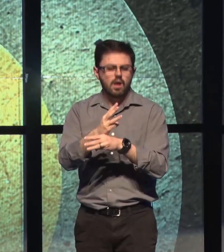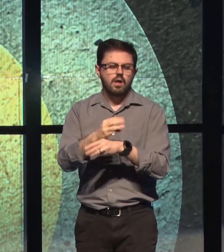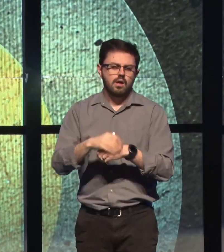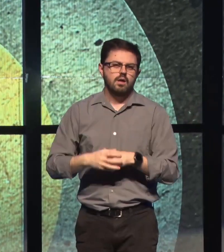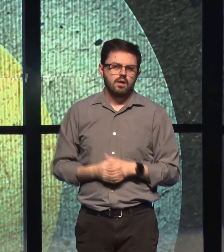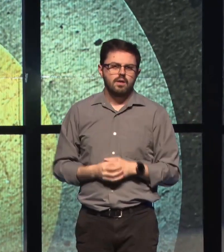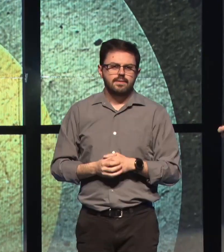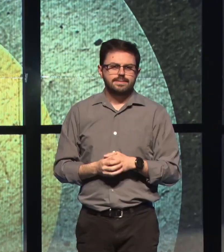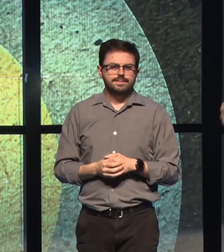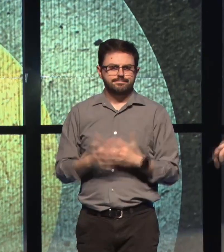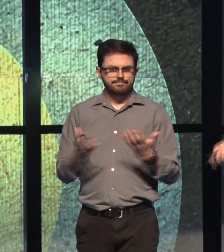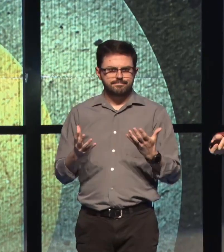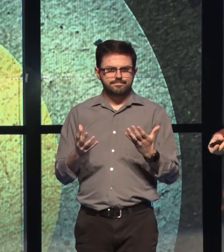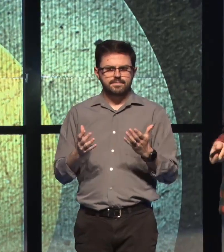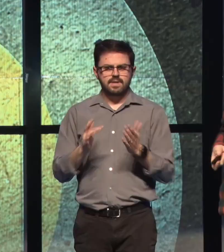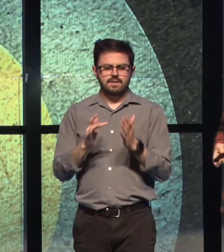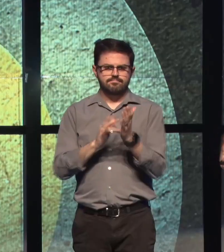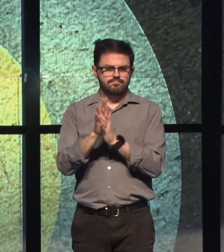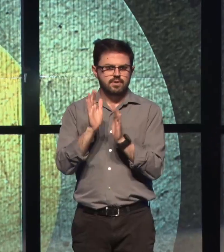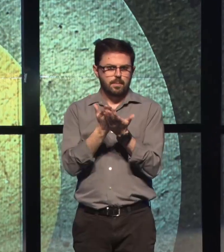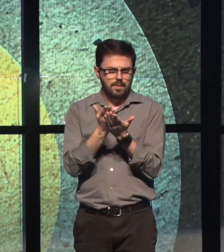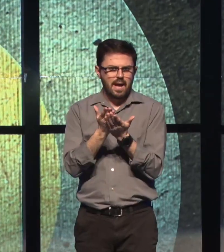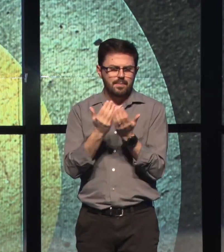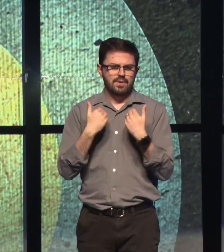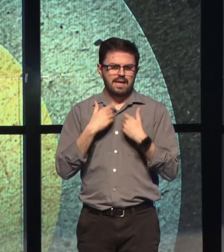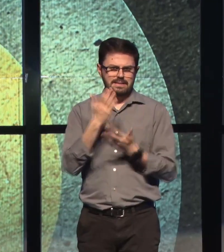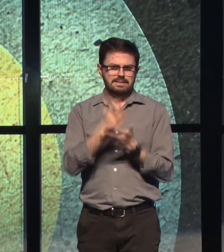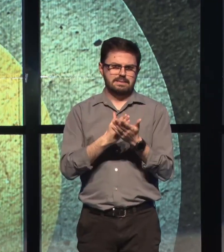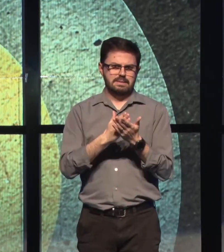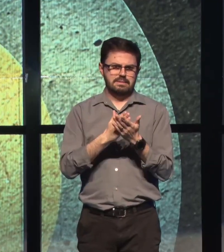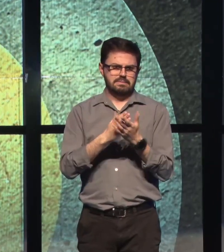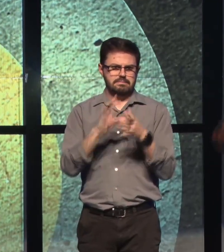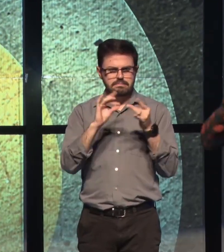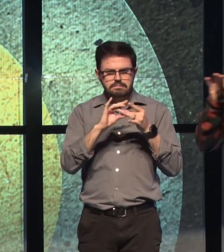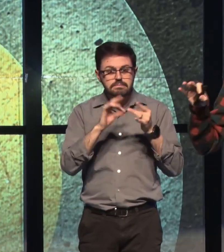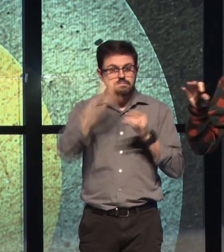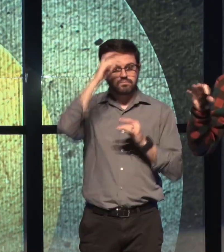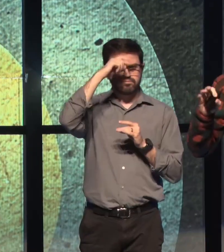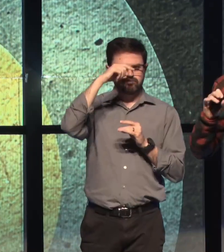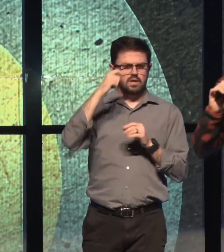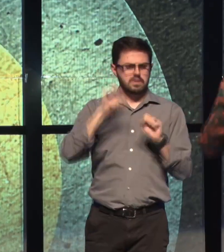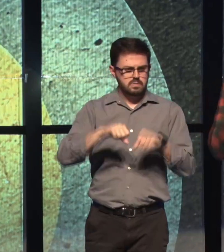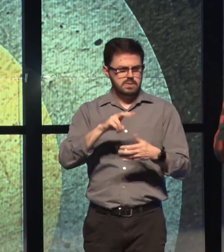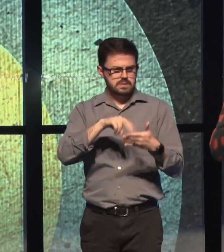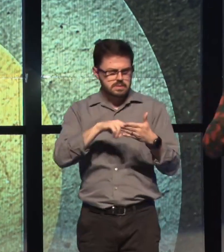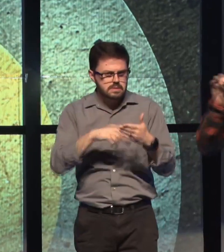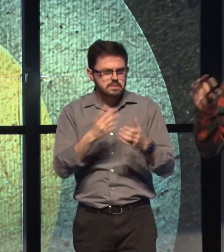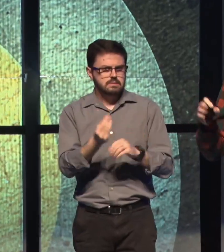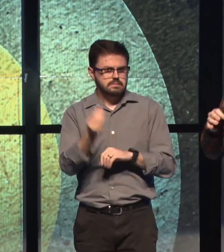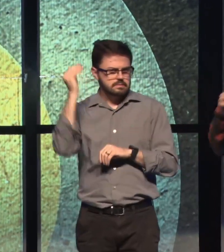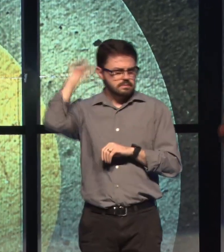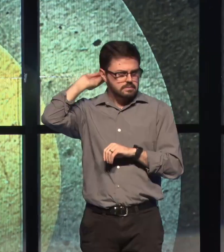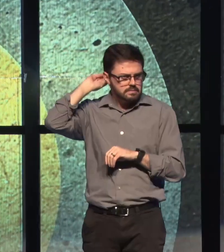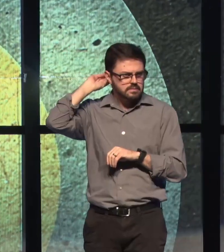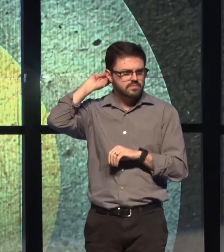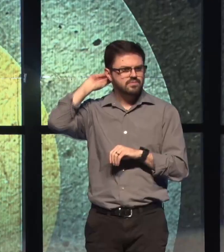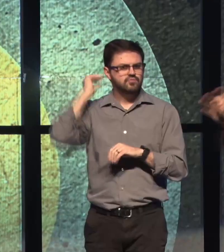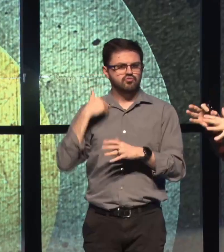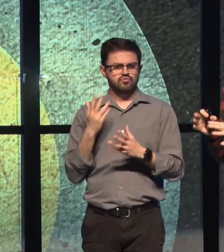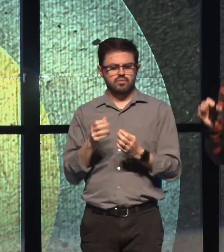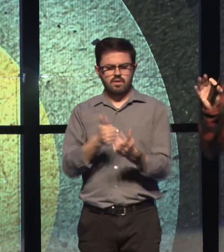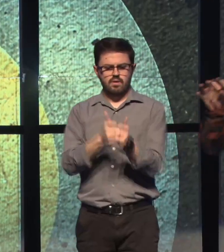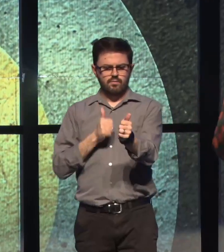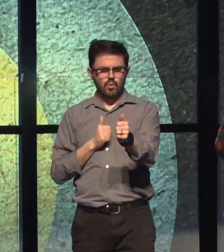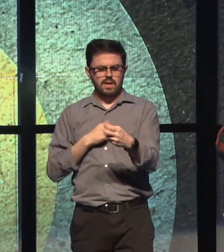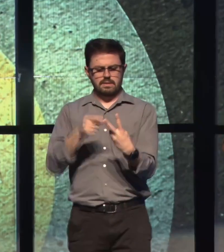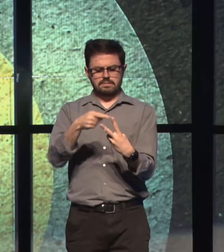in. Now, Scripture offers us some wisdom on an alternative path to get us out of the binary of hyper-me, hyper-they. Live for myself, live